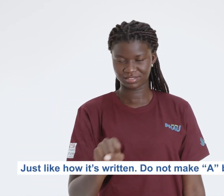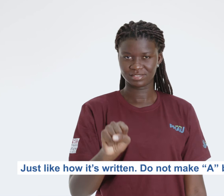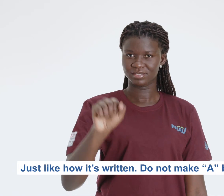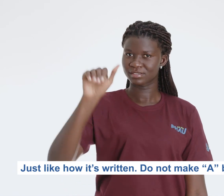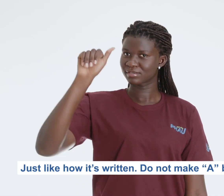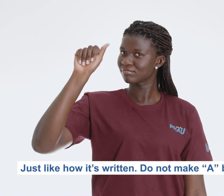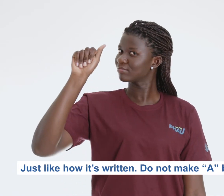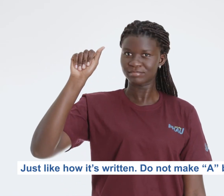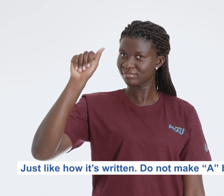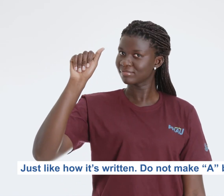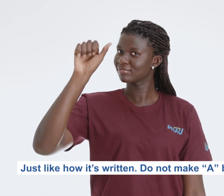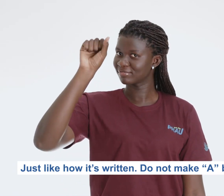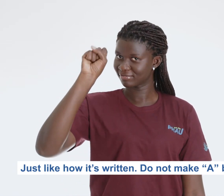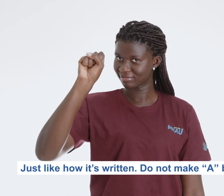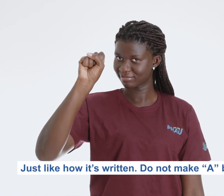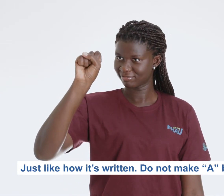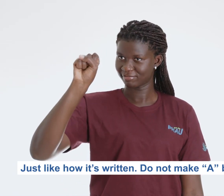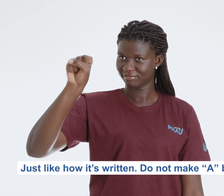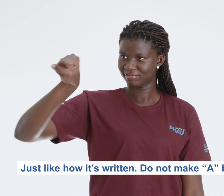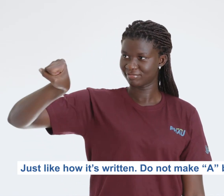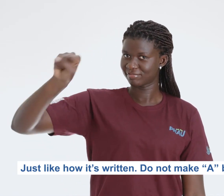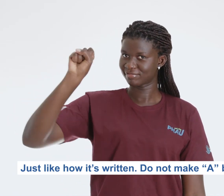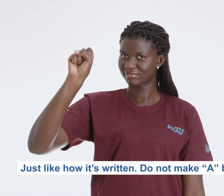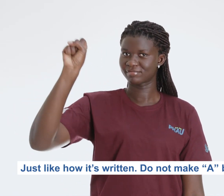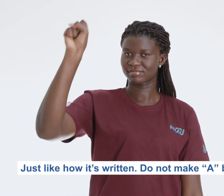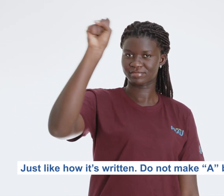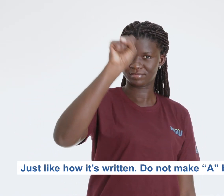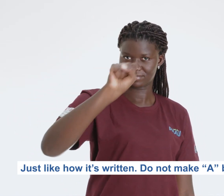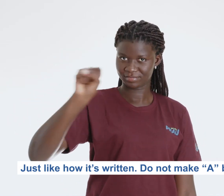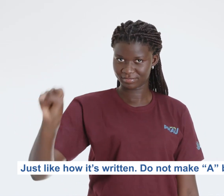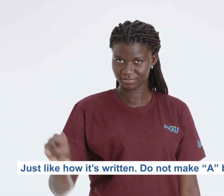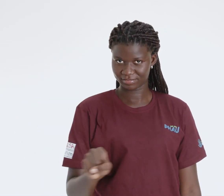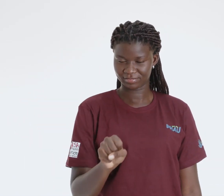just like how it's written. Do not make A, but S.